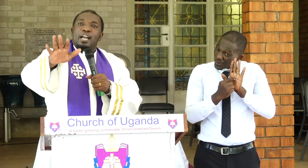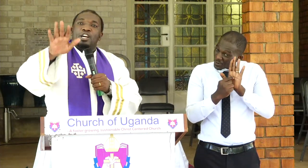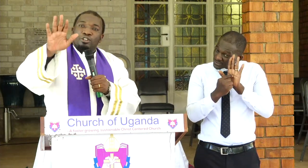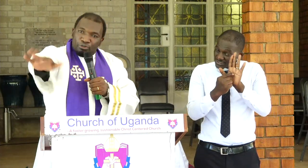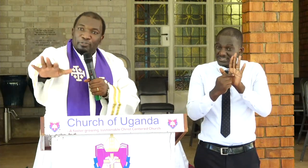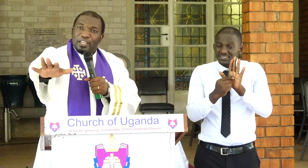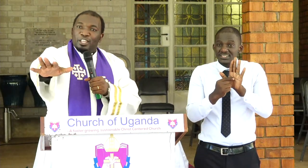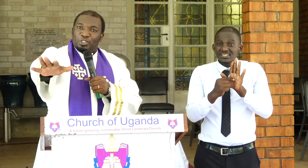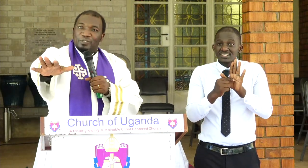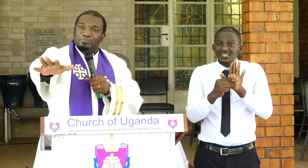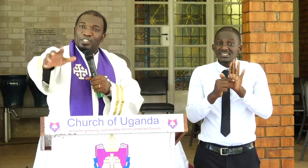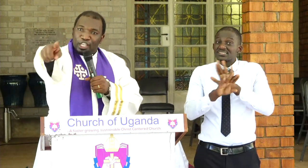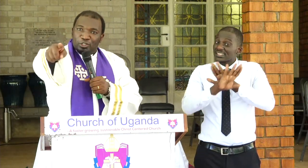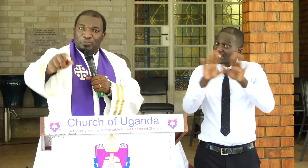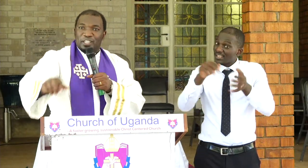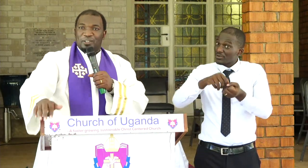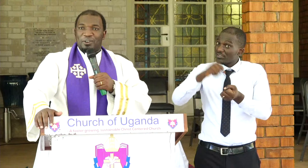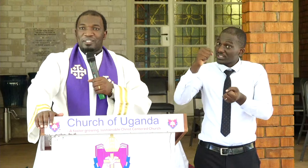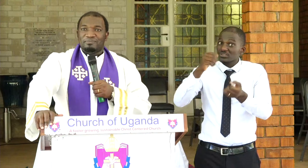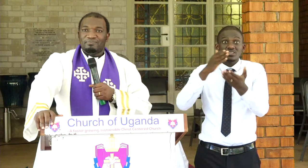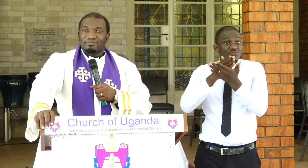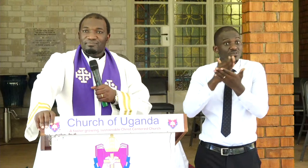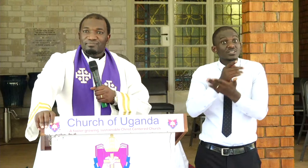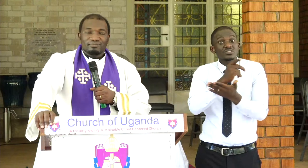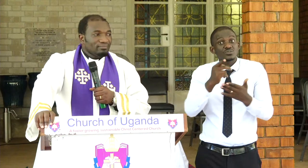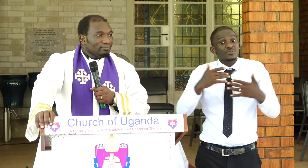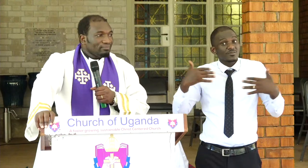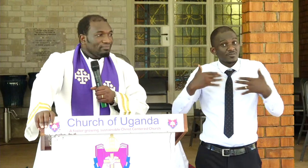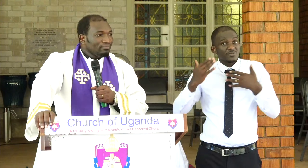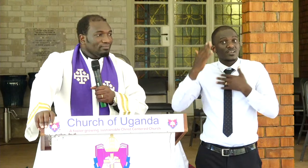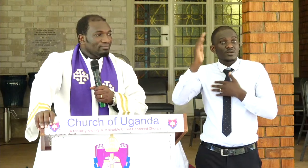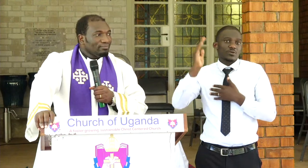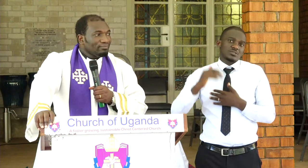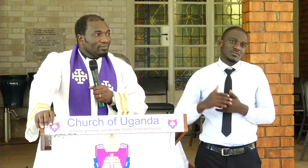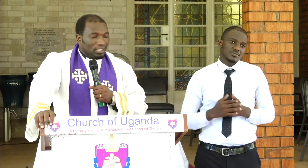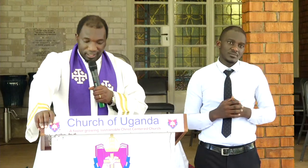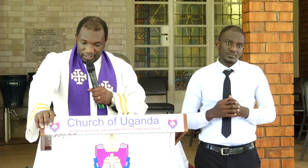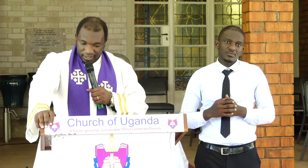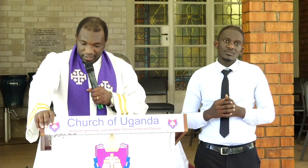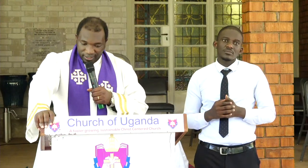Is a clear revelation that you fear God.